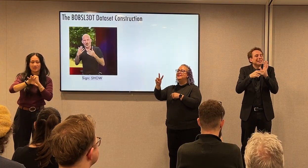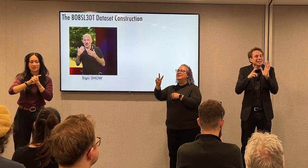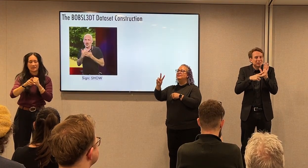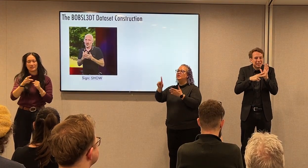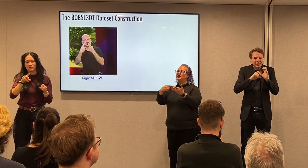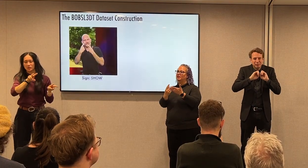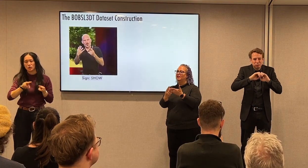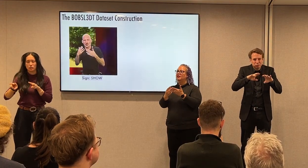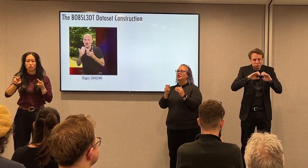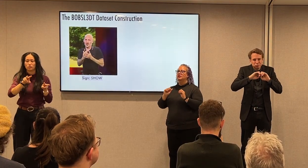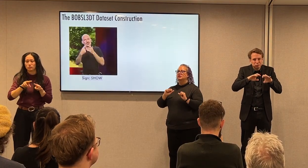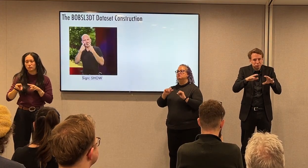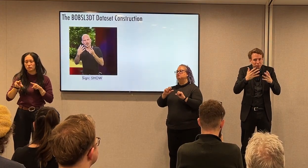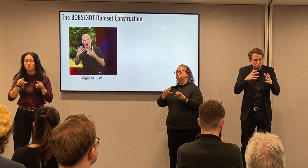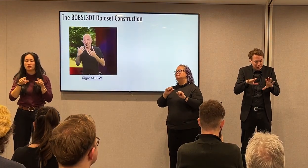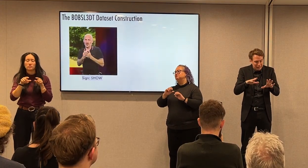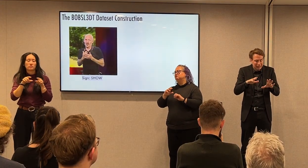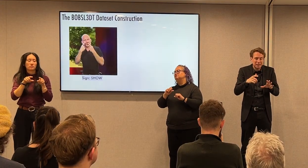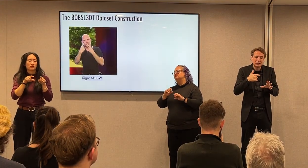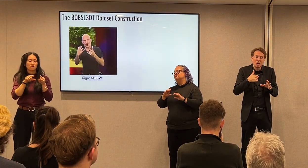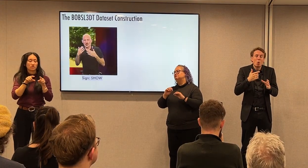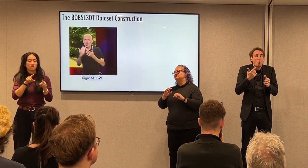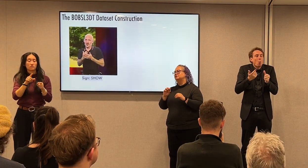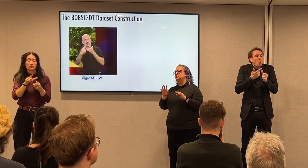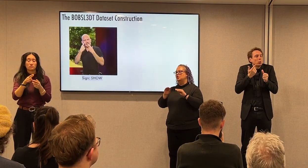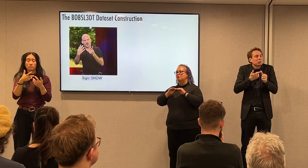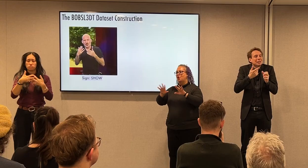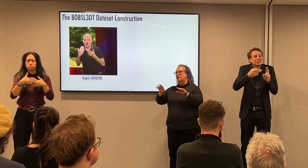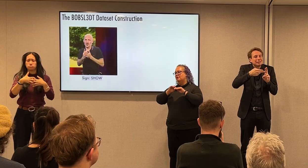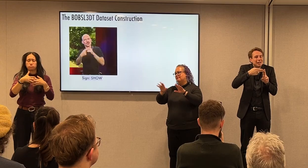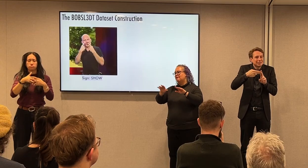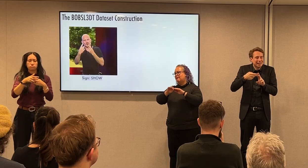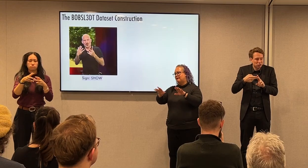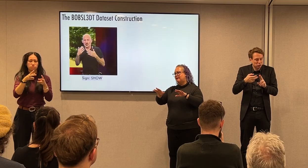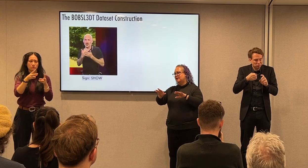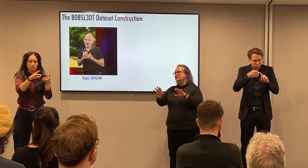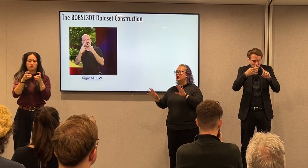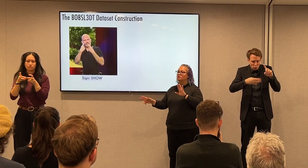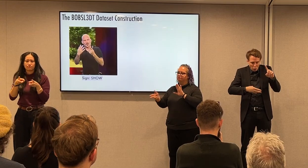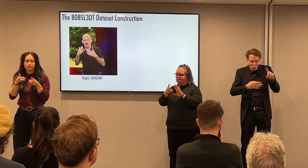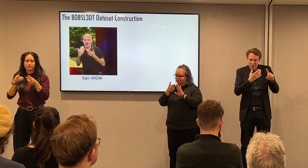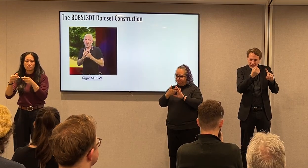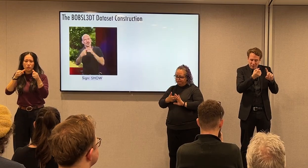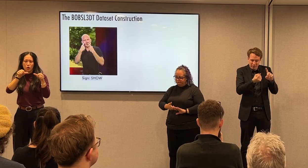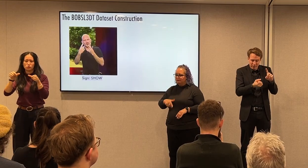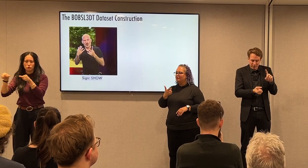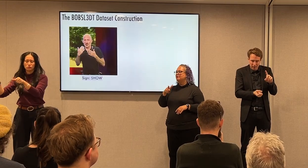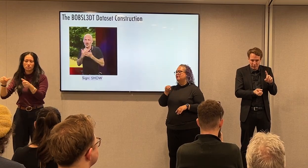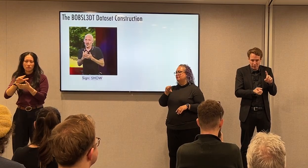videos that has been automatically annotated with gloss names. So